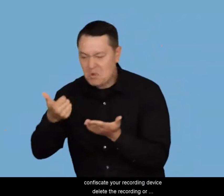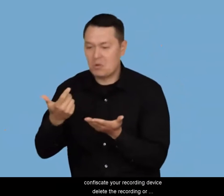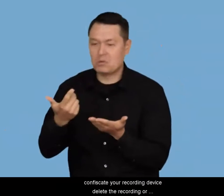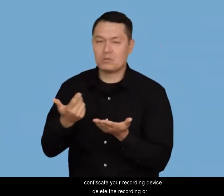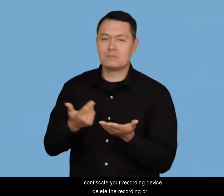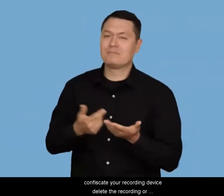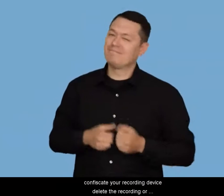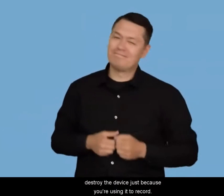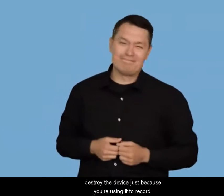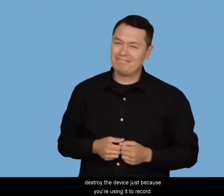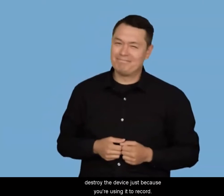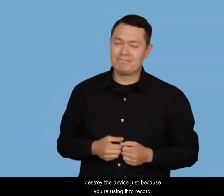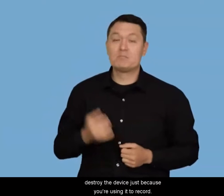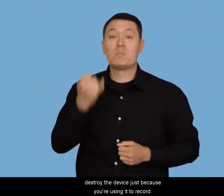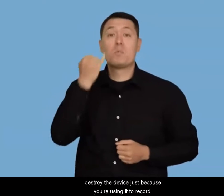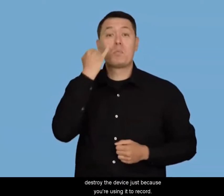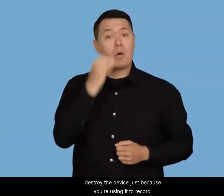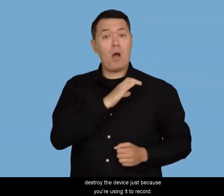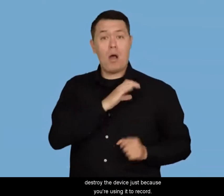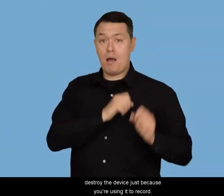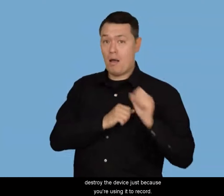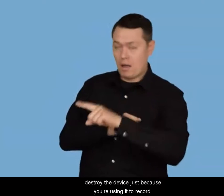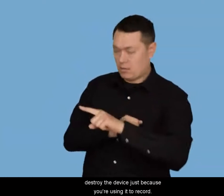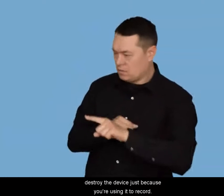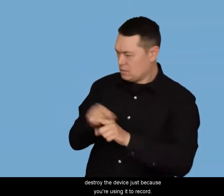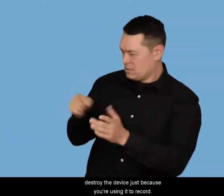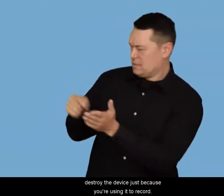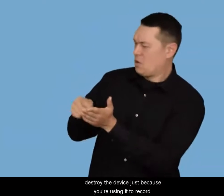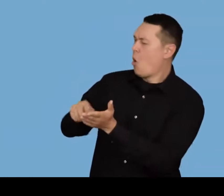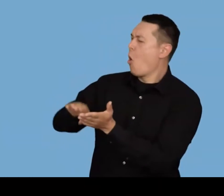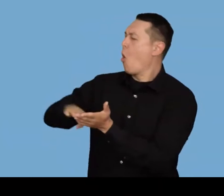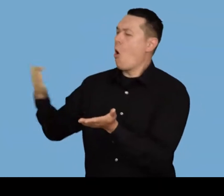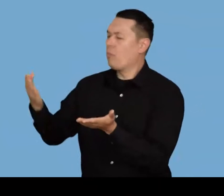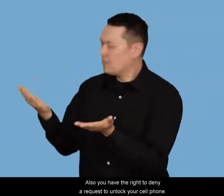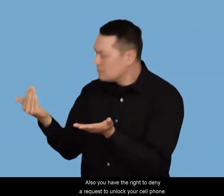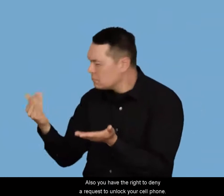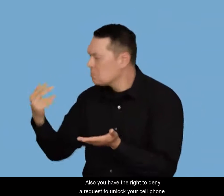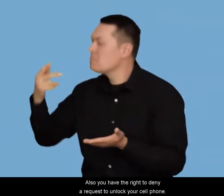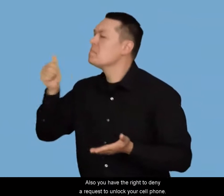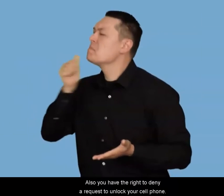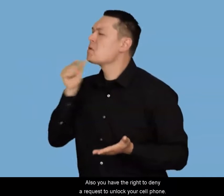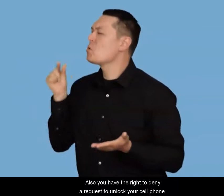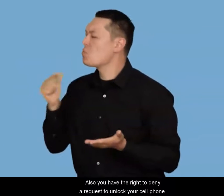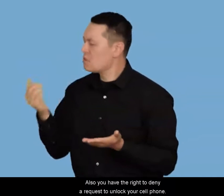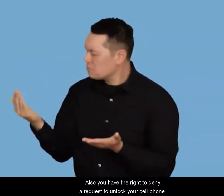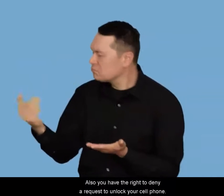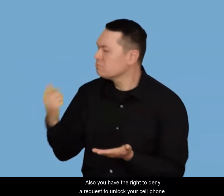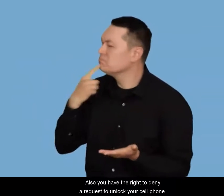delete the recording, or destroy the device just because you are using it to record. Also, you have the right to deny